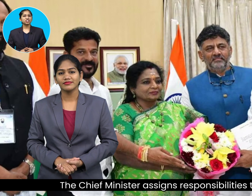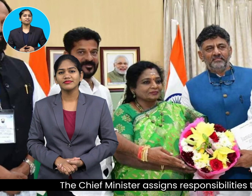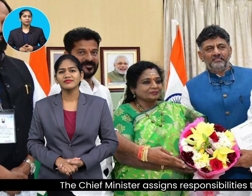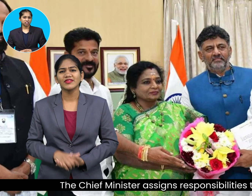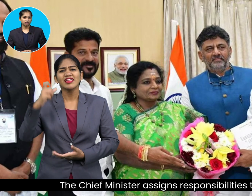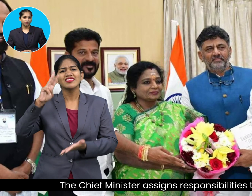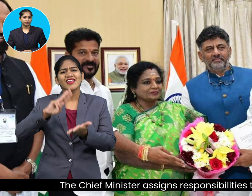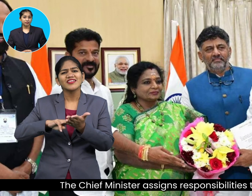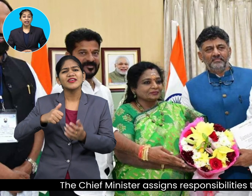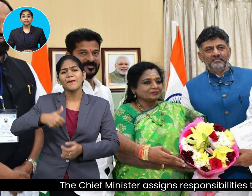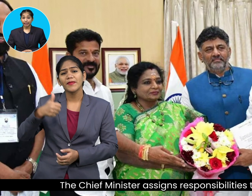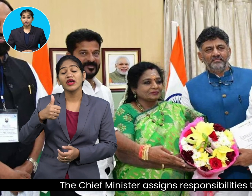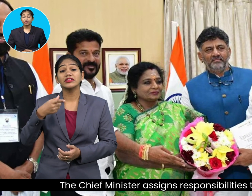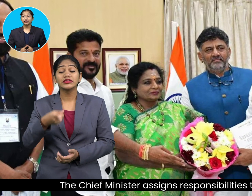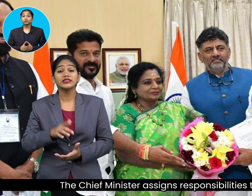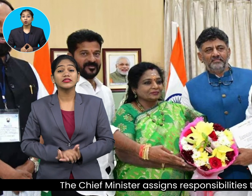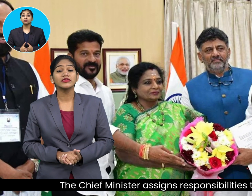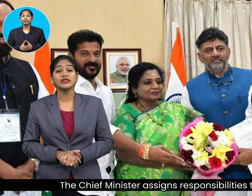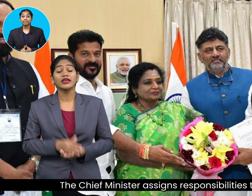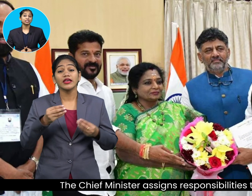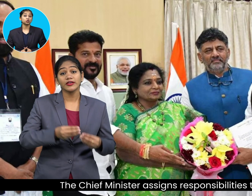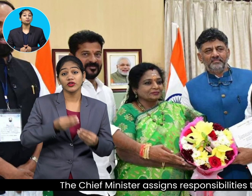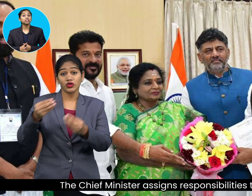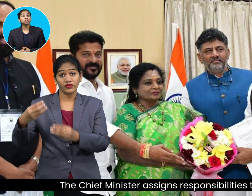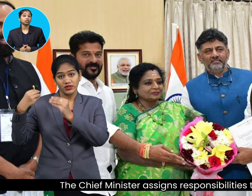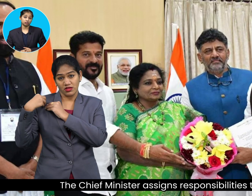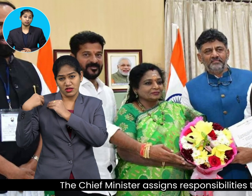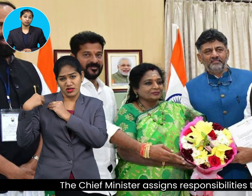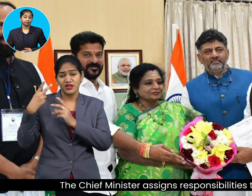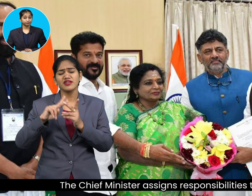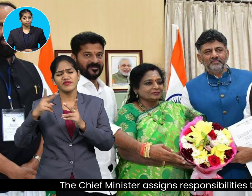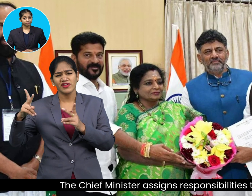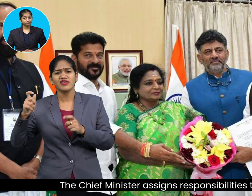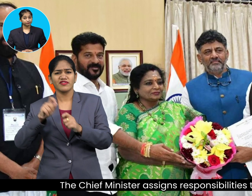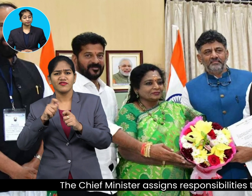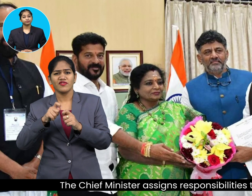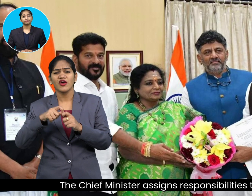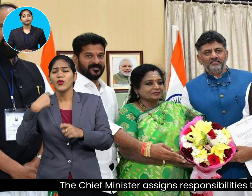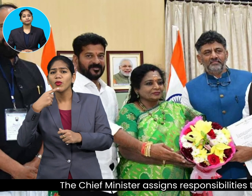The chief minister assigns responsibilities to ministers.